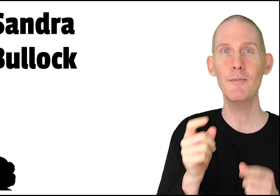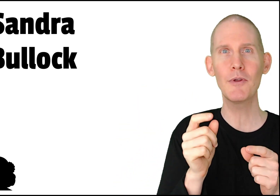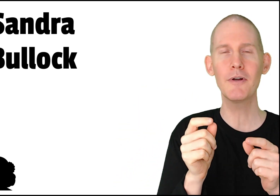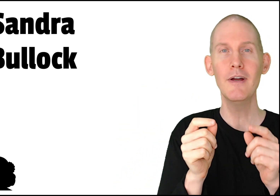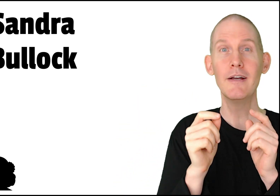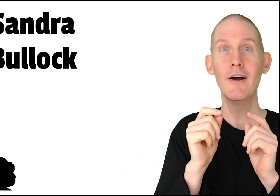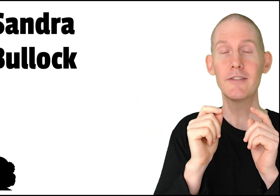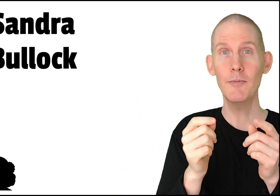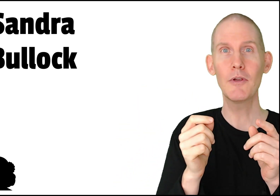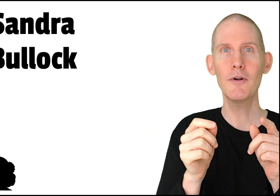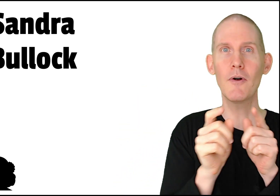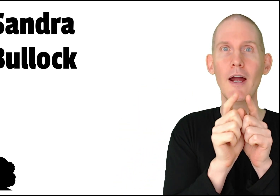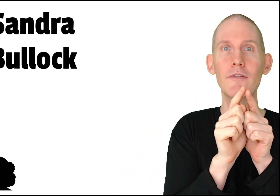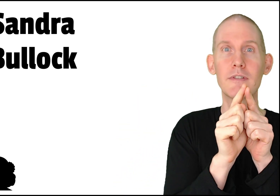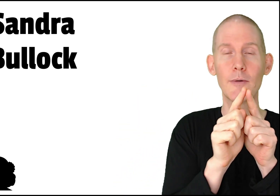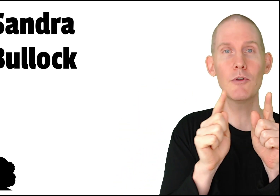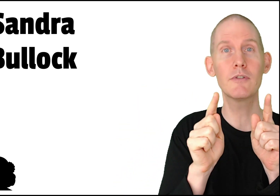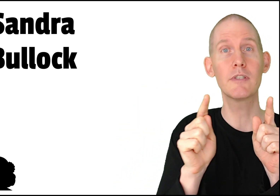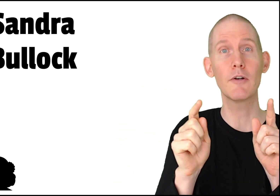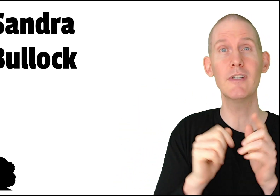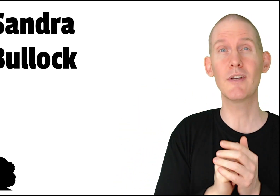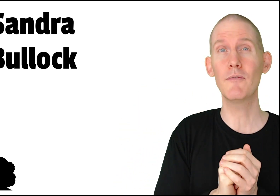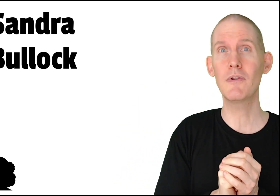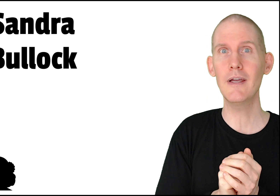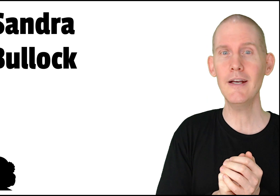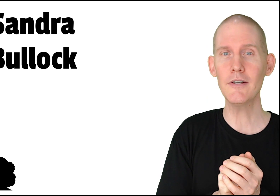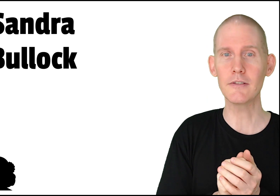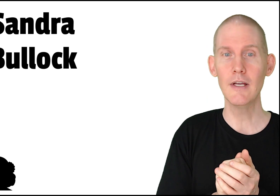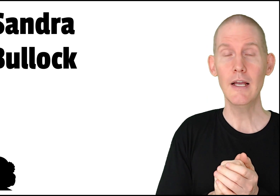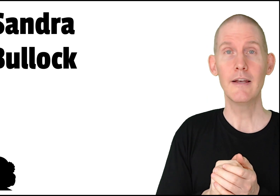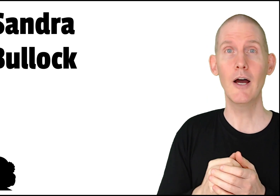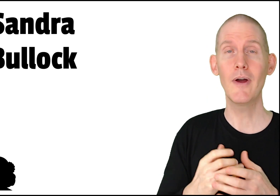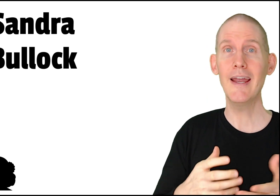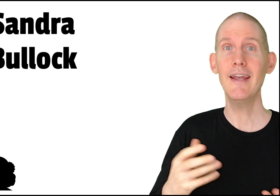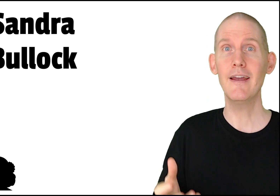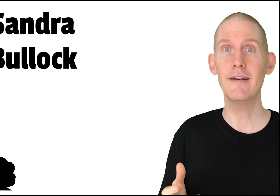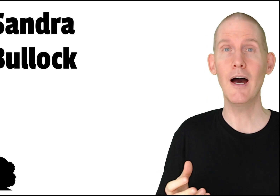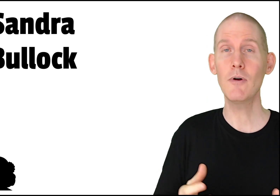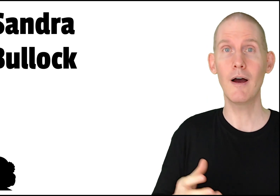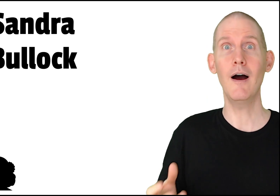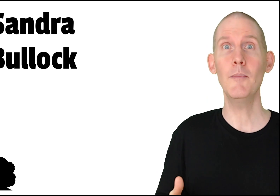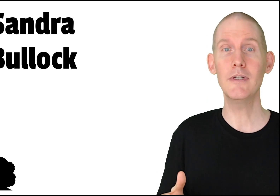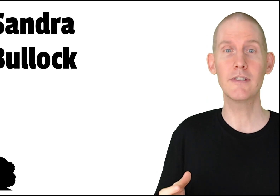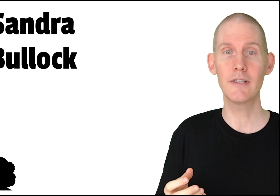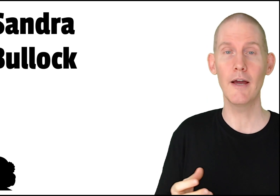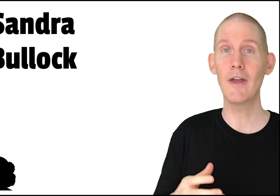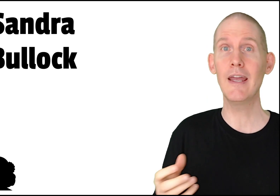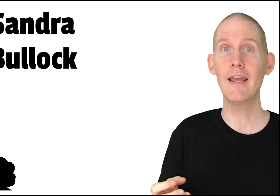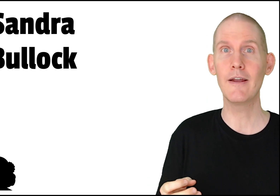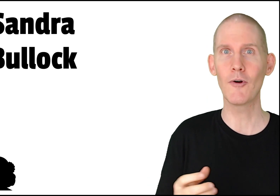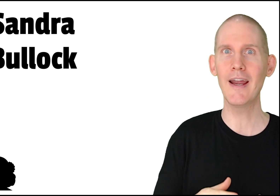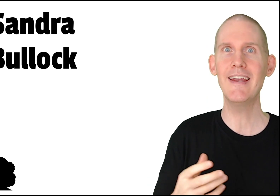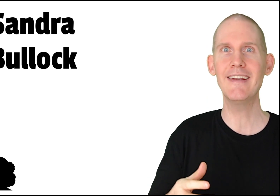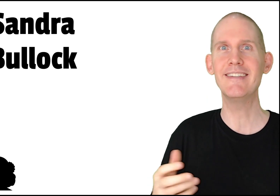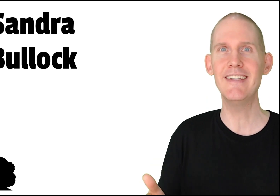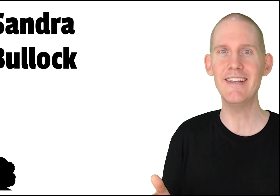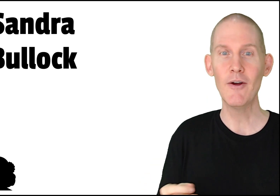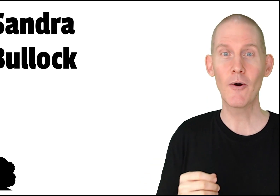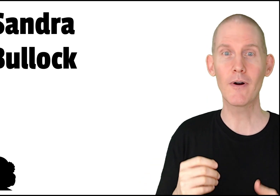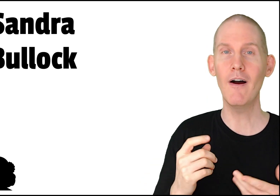similar or have a similar series of letters. Now, A-N, how common is it to have A-N or A-N-D or